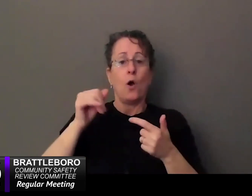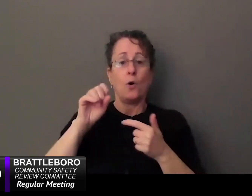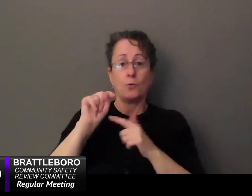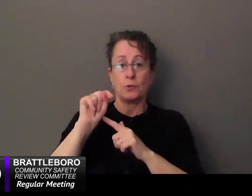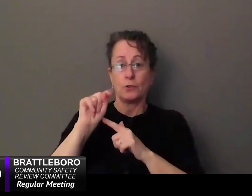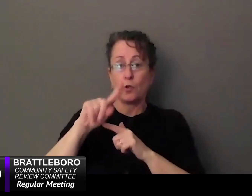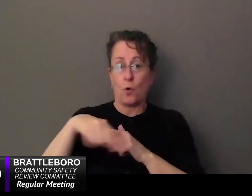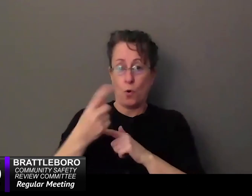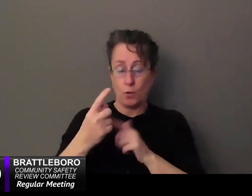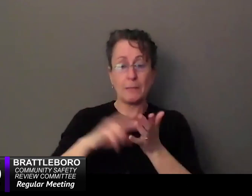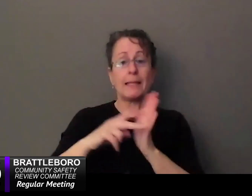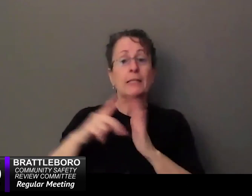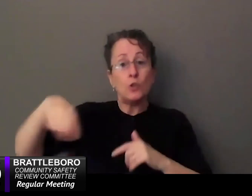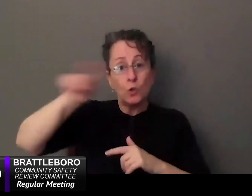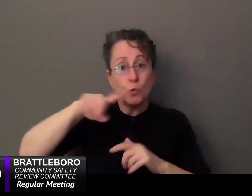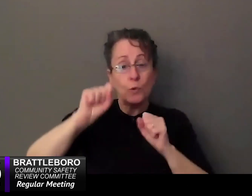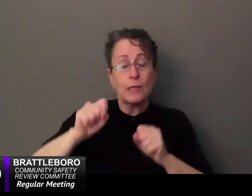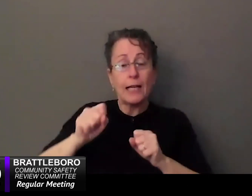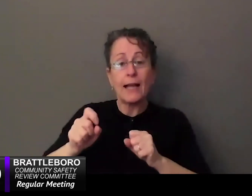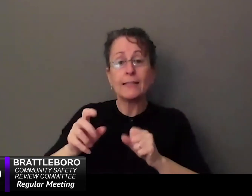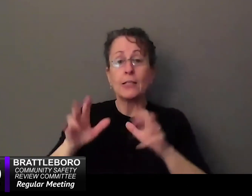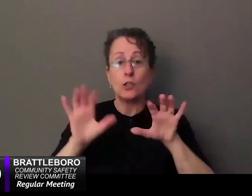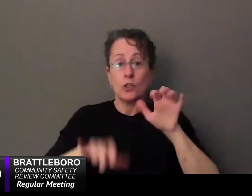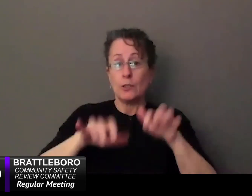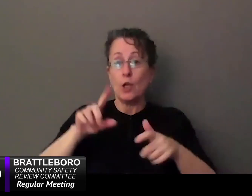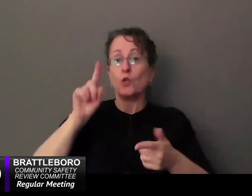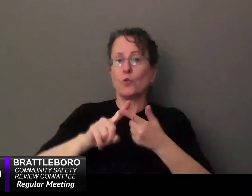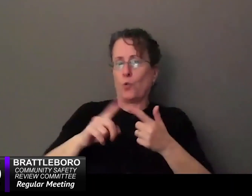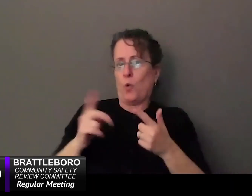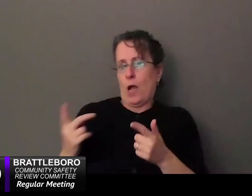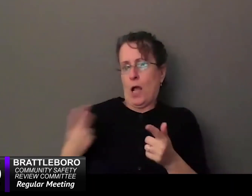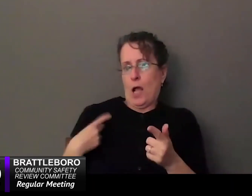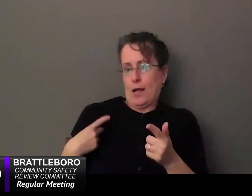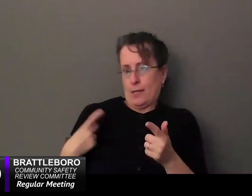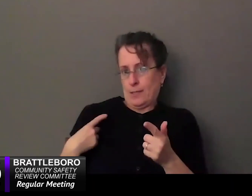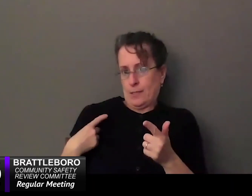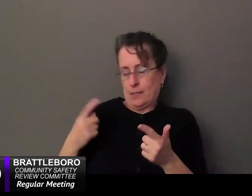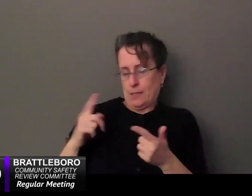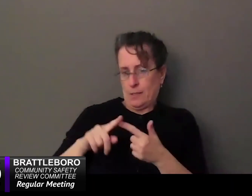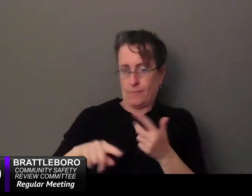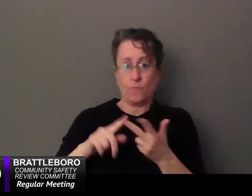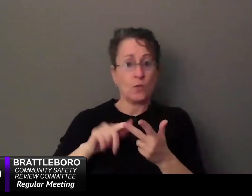and I, because we're the co-hosts of this; everyone publicly